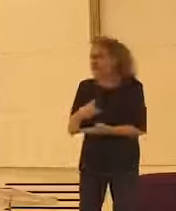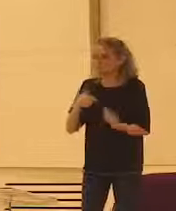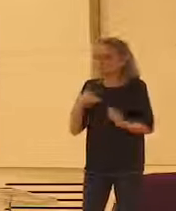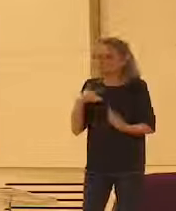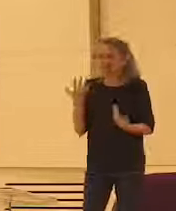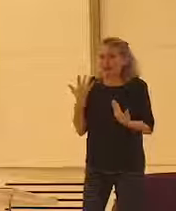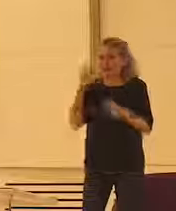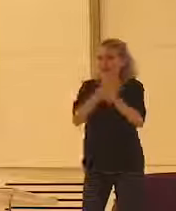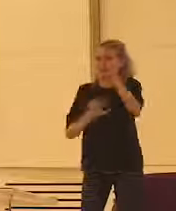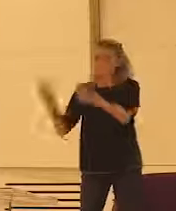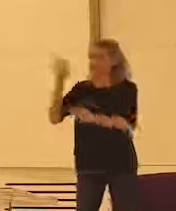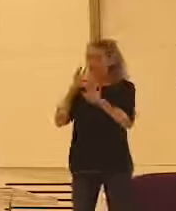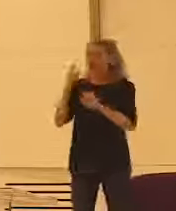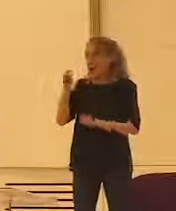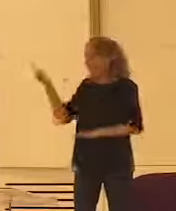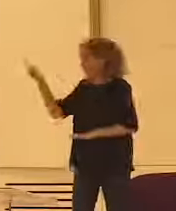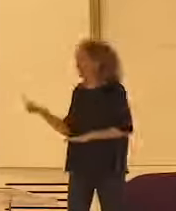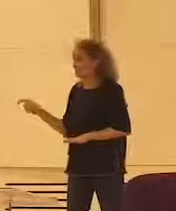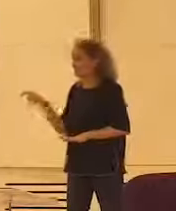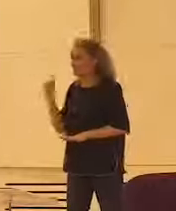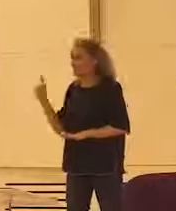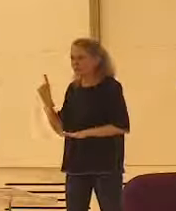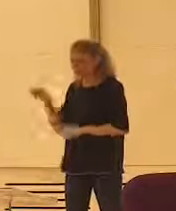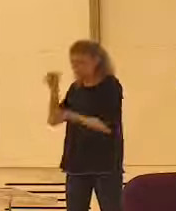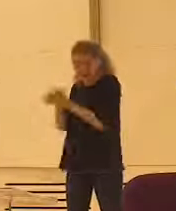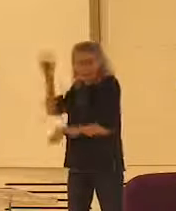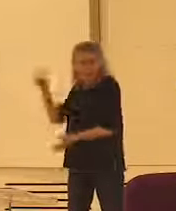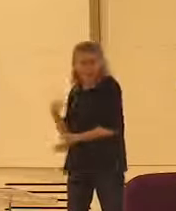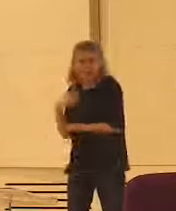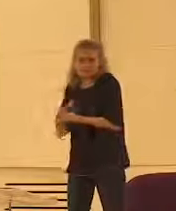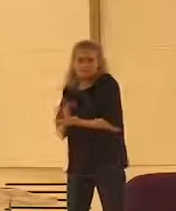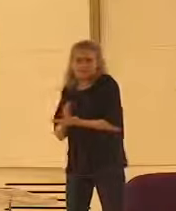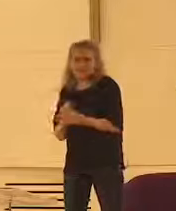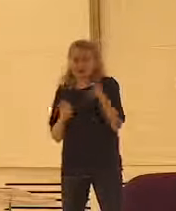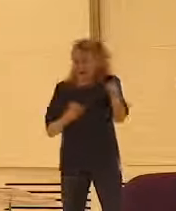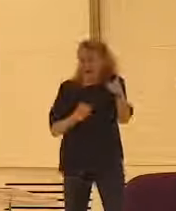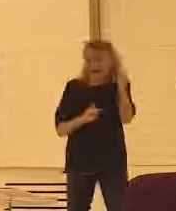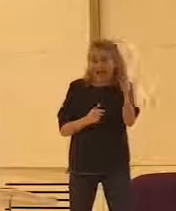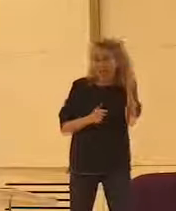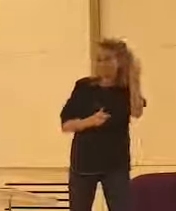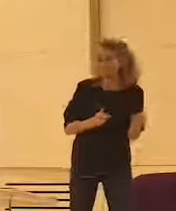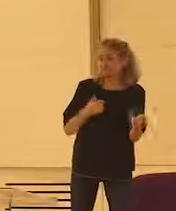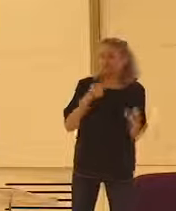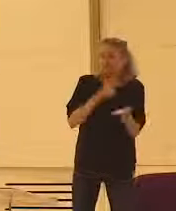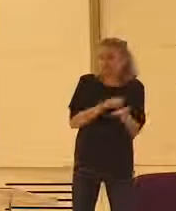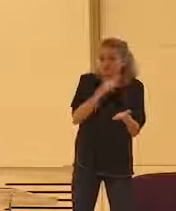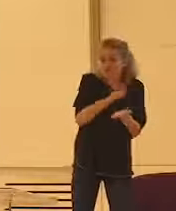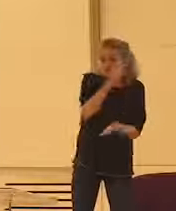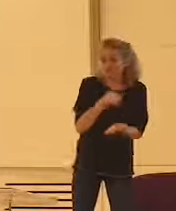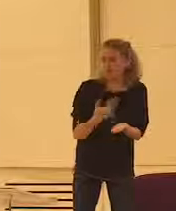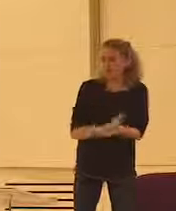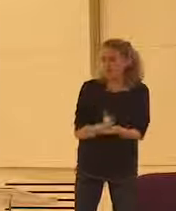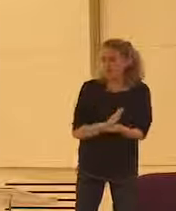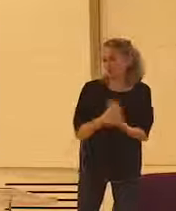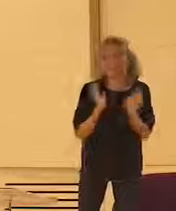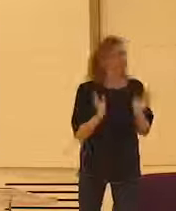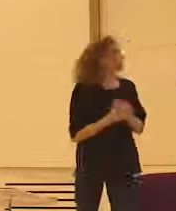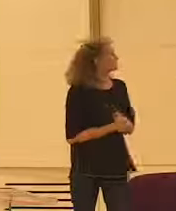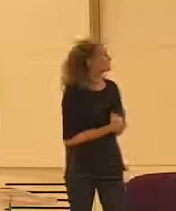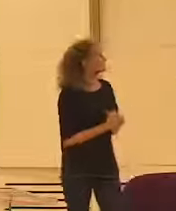who do I talk to? Who's the right person? But I'm not sure if they are the right person to talk to. I can recommend people, but I'm